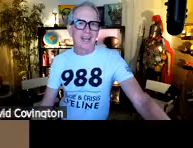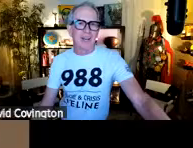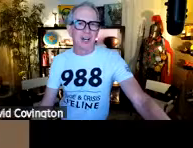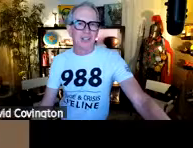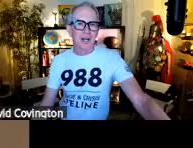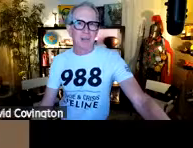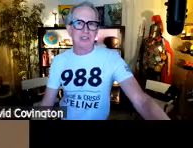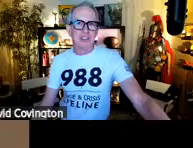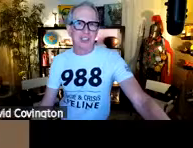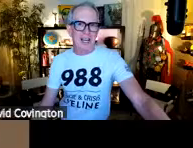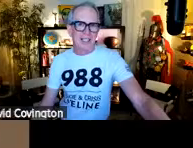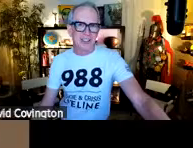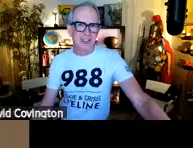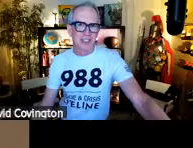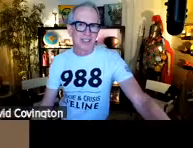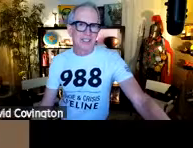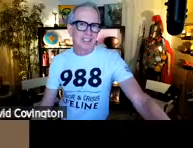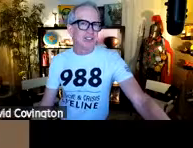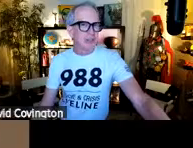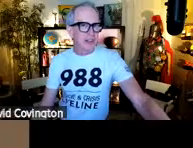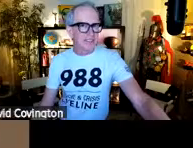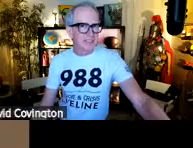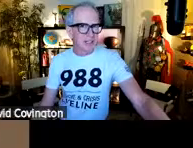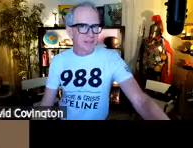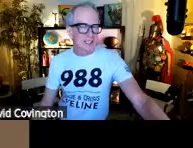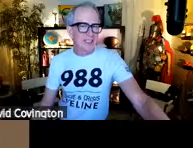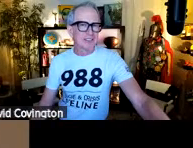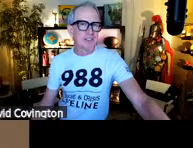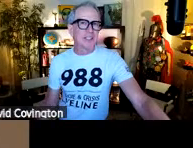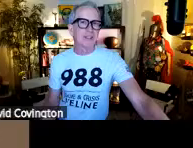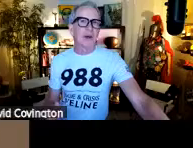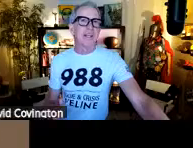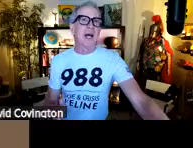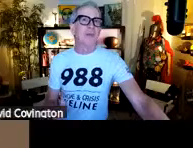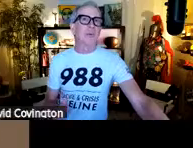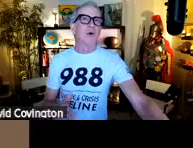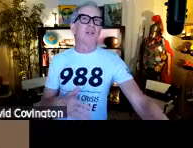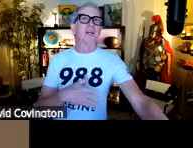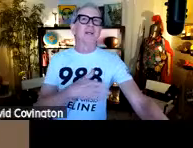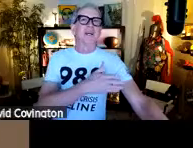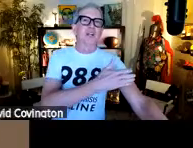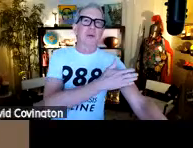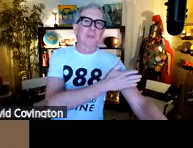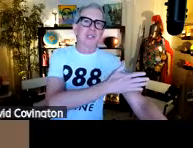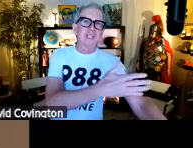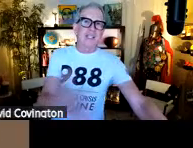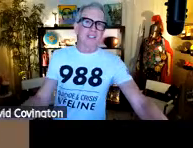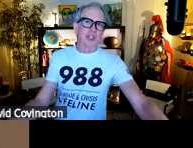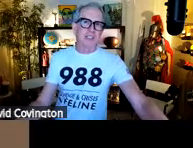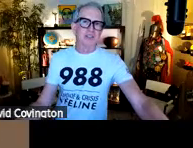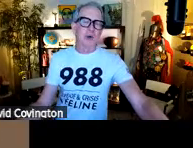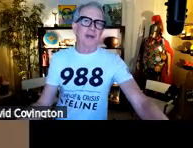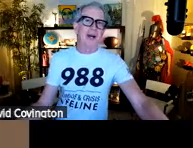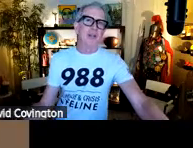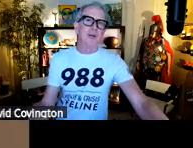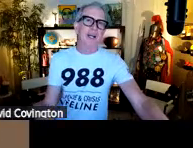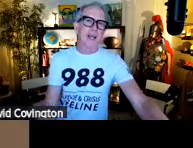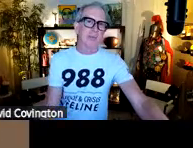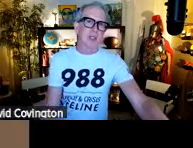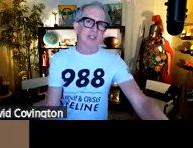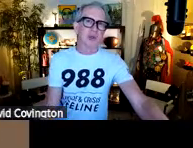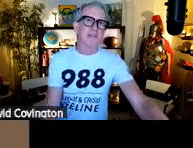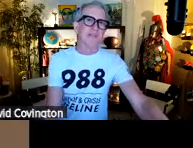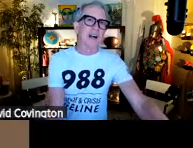laid out Dr. Hepburn's challenge. Let's do things differently. Let's look at the way 911 completely transformed how you get